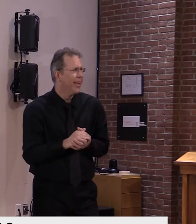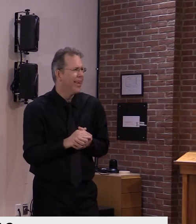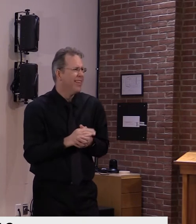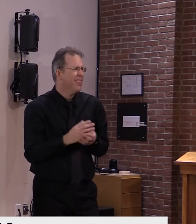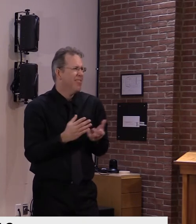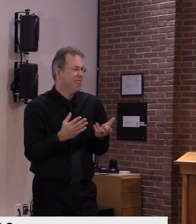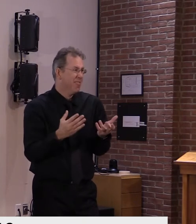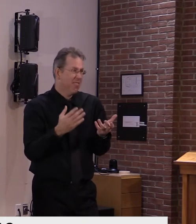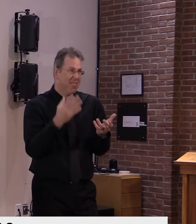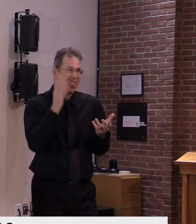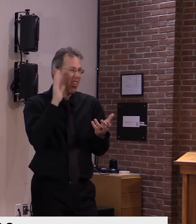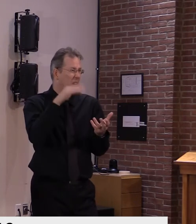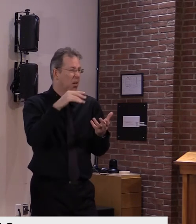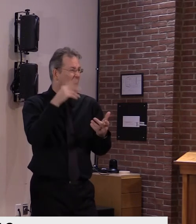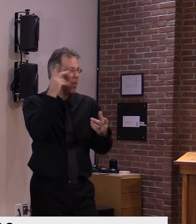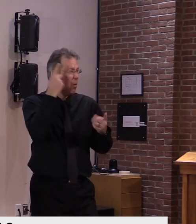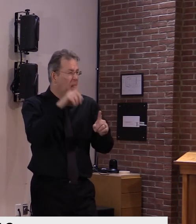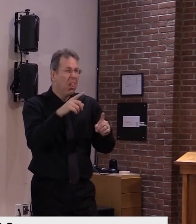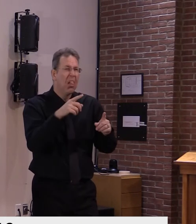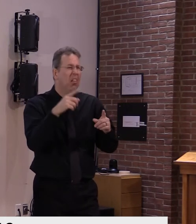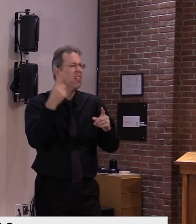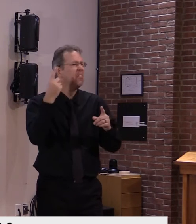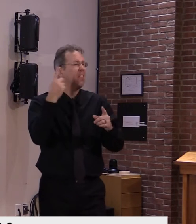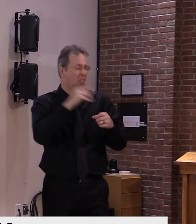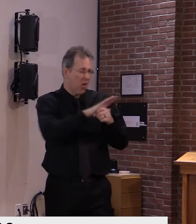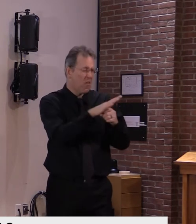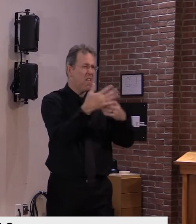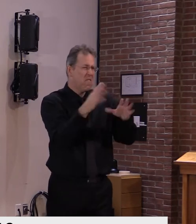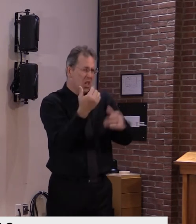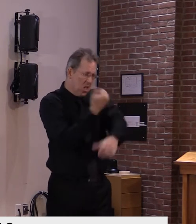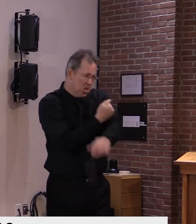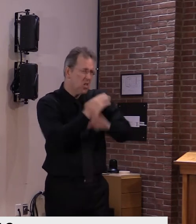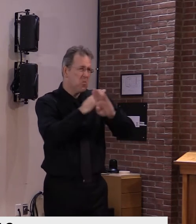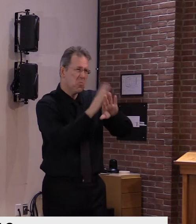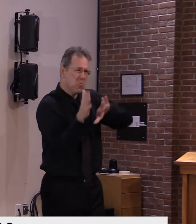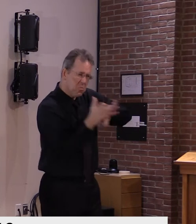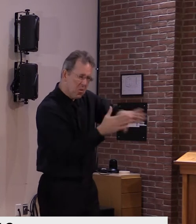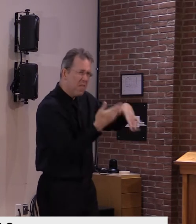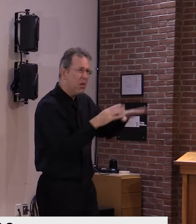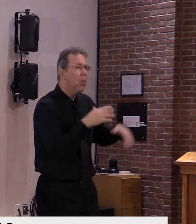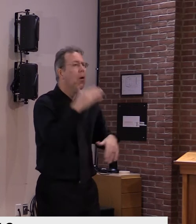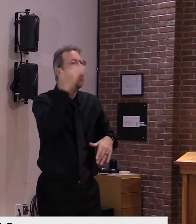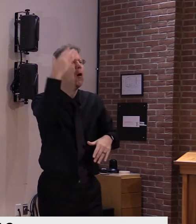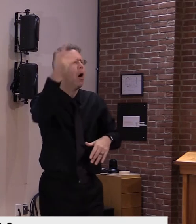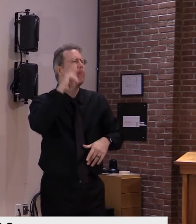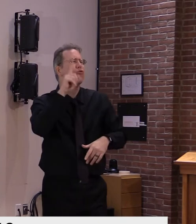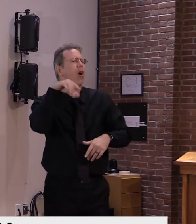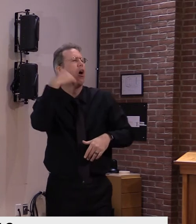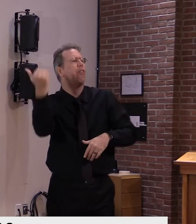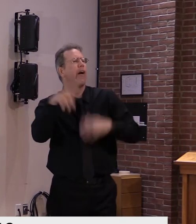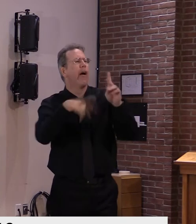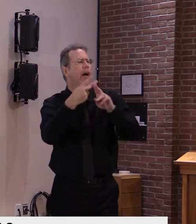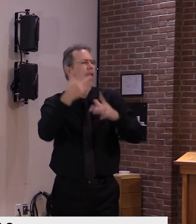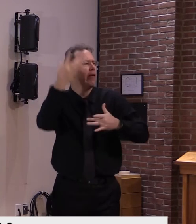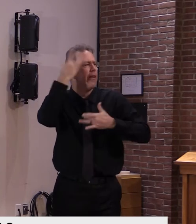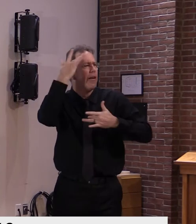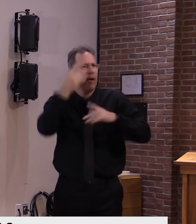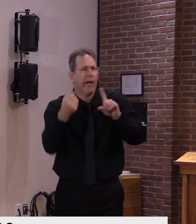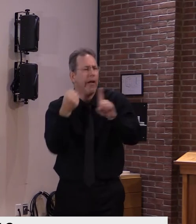Or is your administration just so caught up right now in what's working now and what